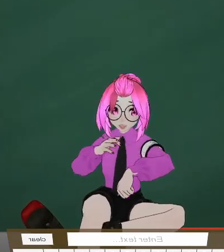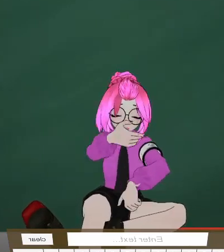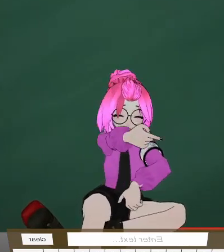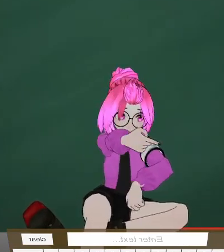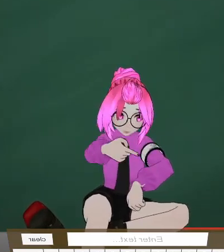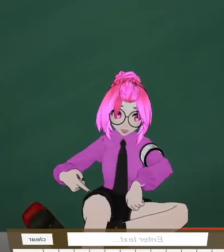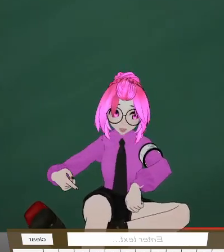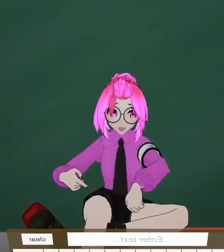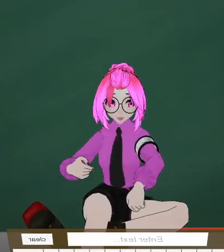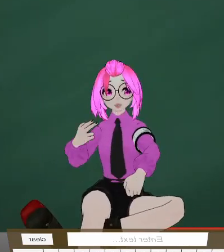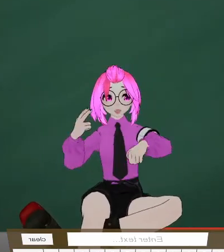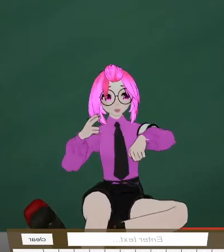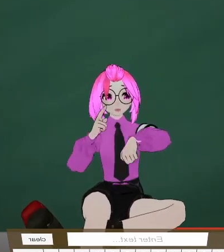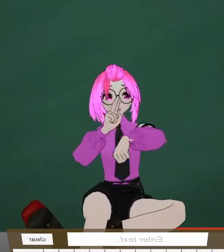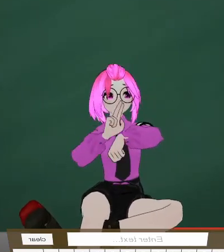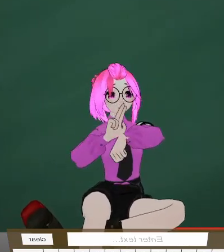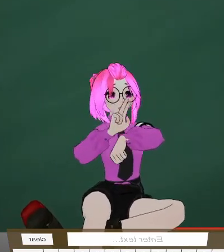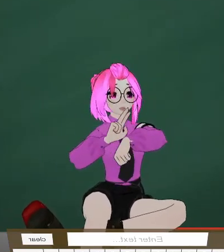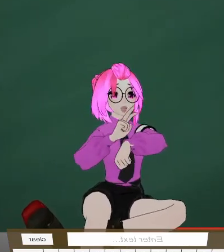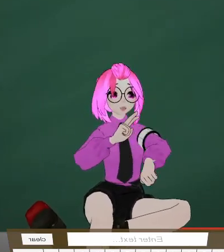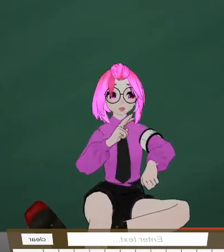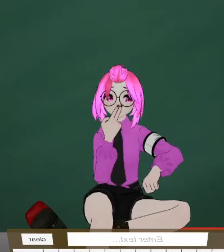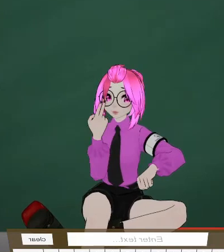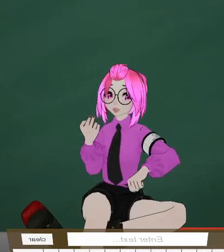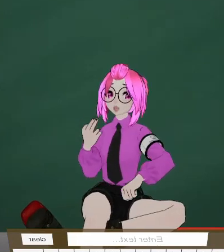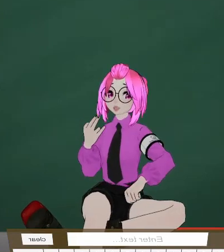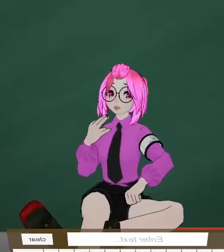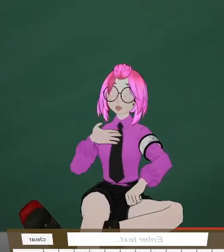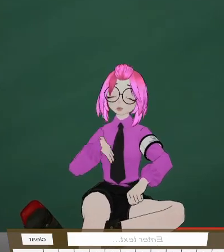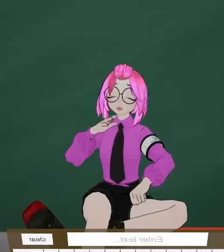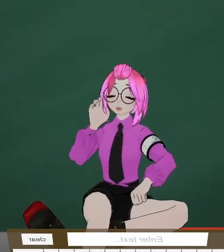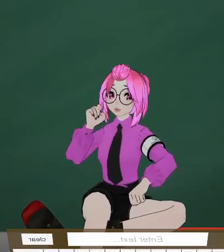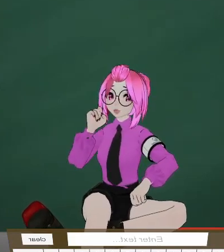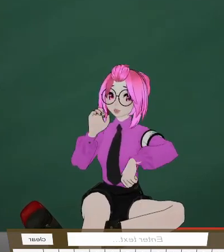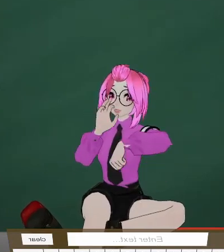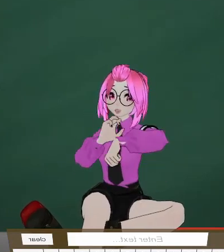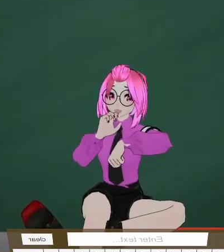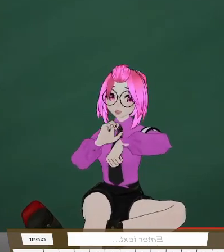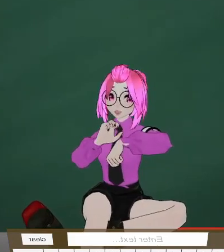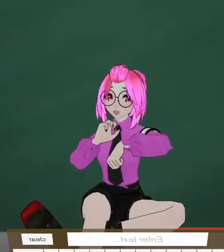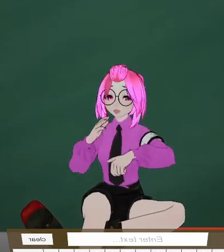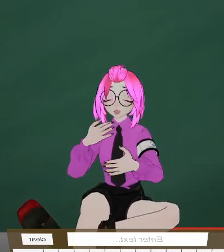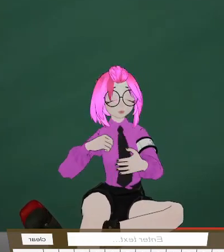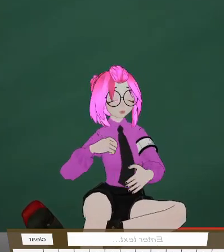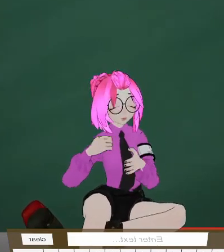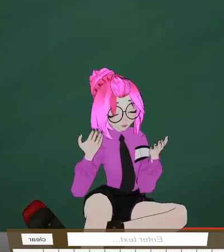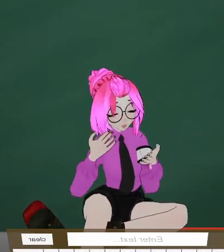chocolate cuts it open what it's vanilla she looks at her mom mom i asked for a chocolate cake what